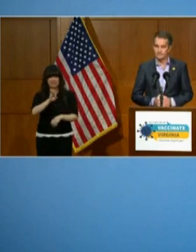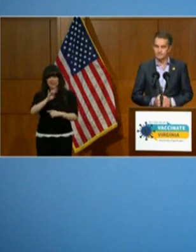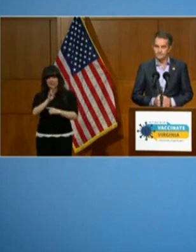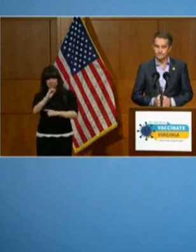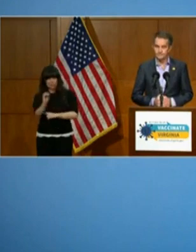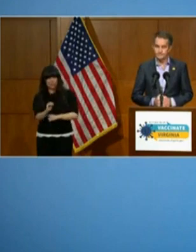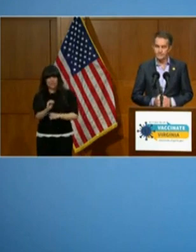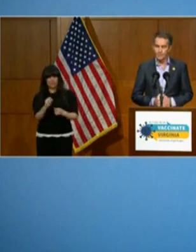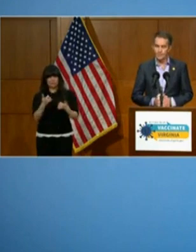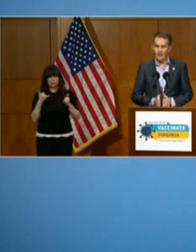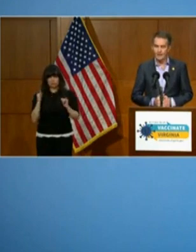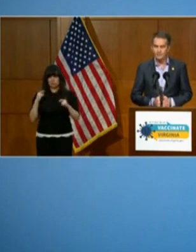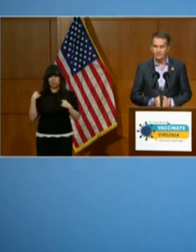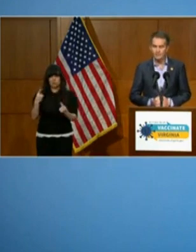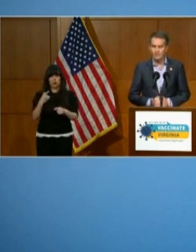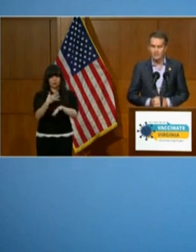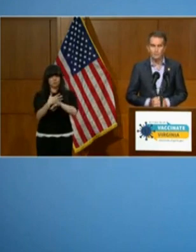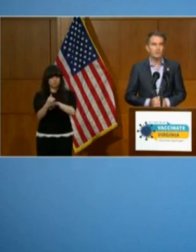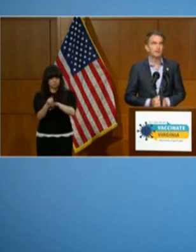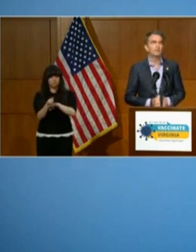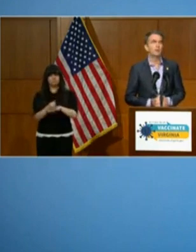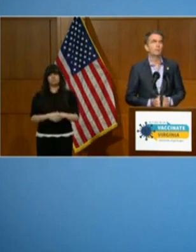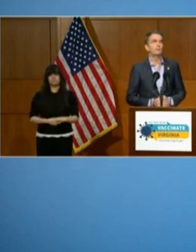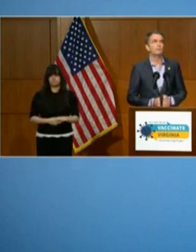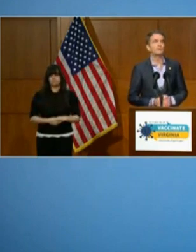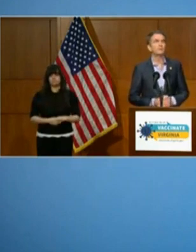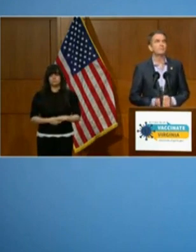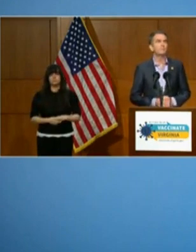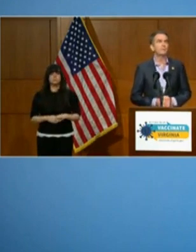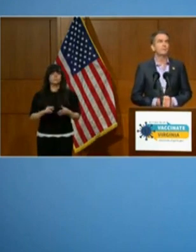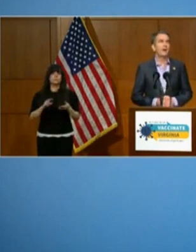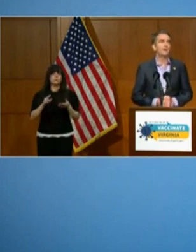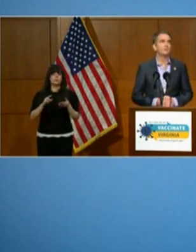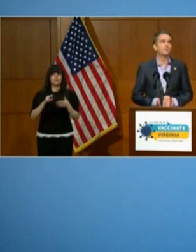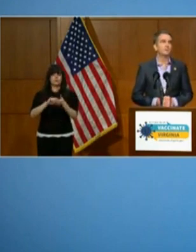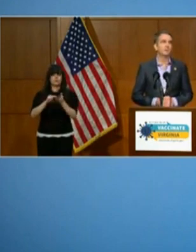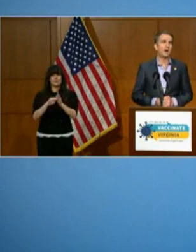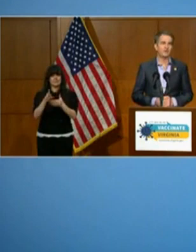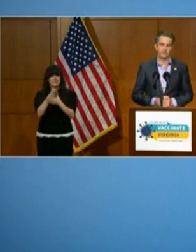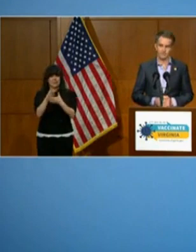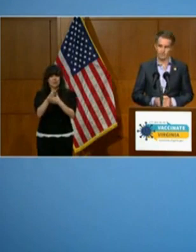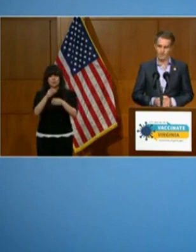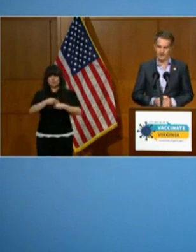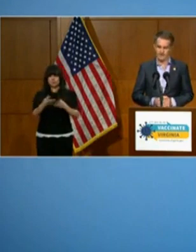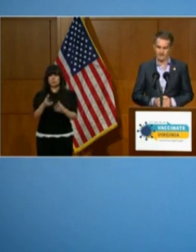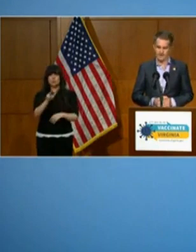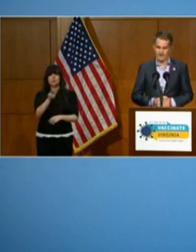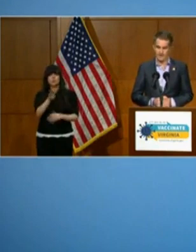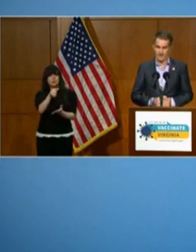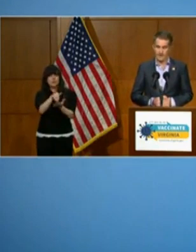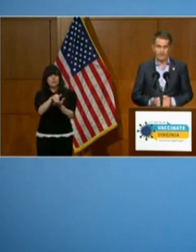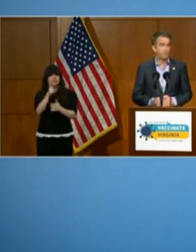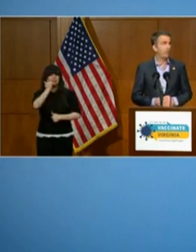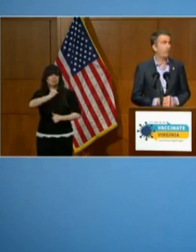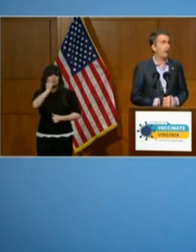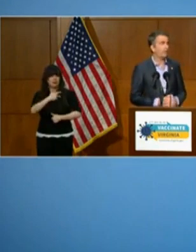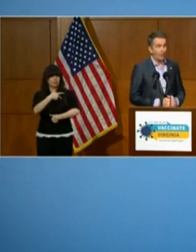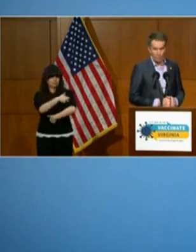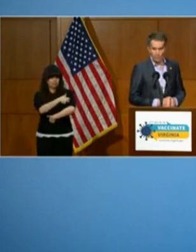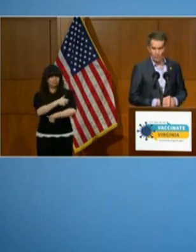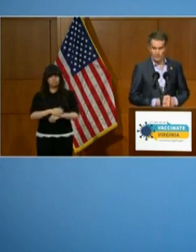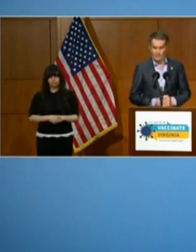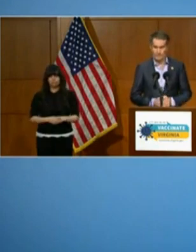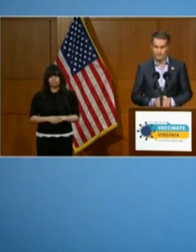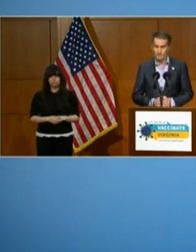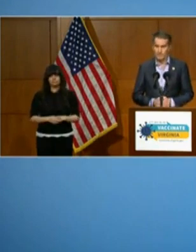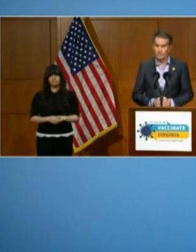possible. On average, we're giving almost 34,000 shots per day. As you know, our